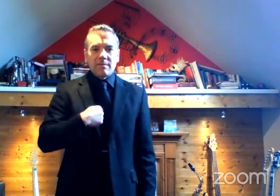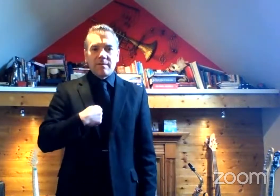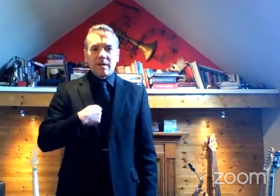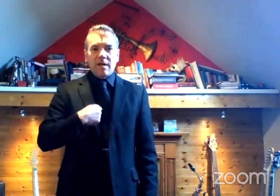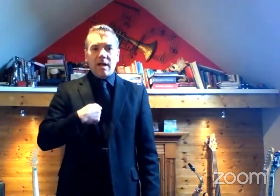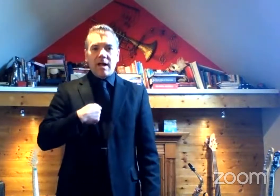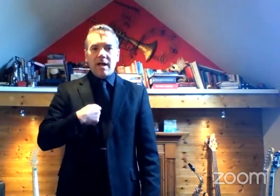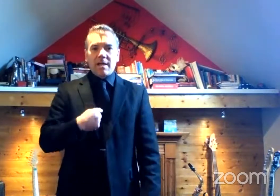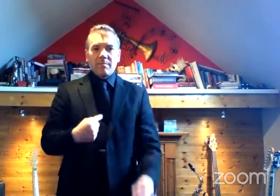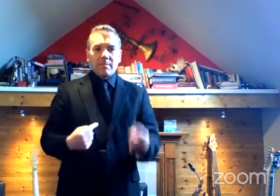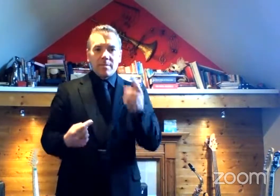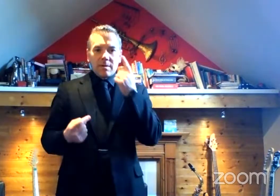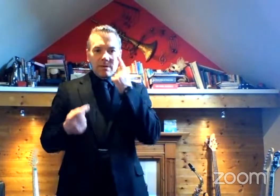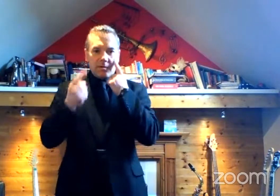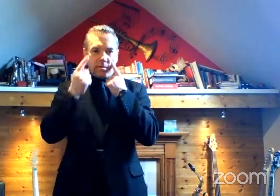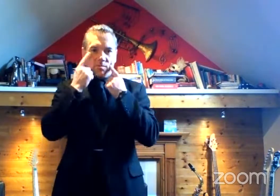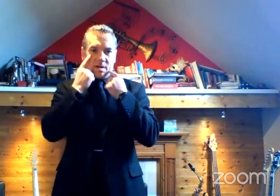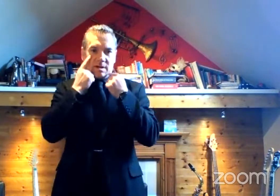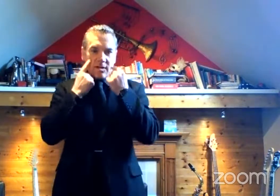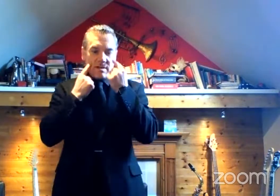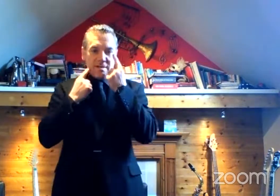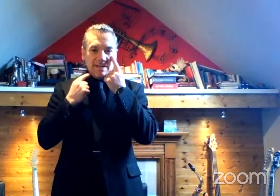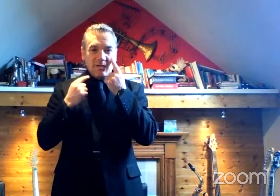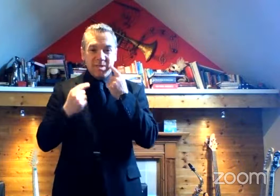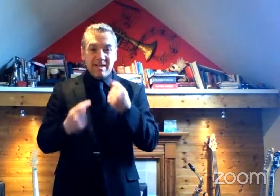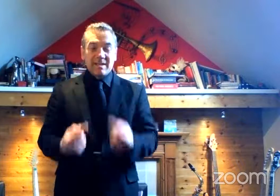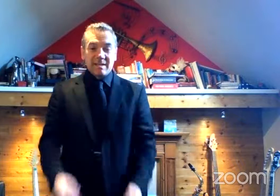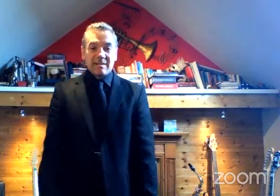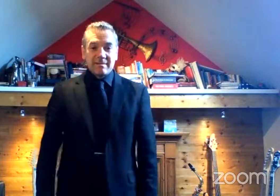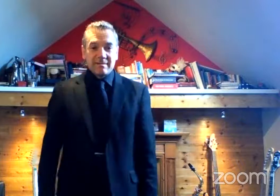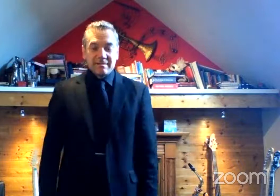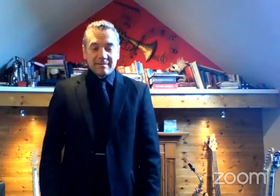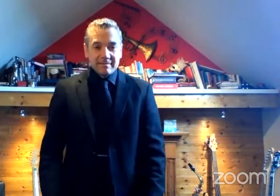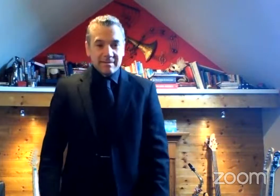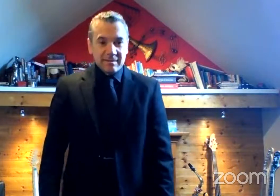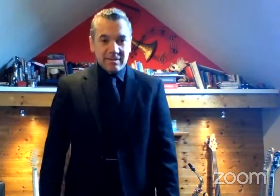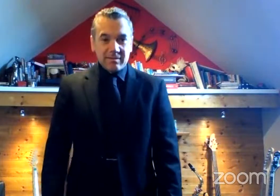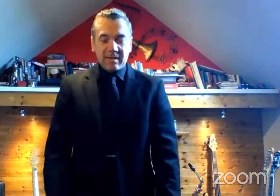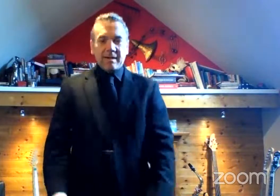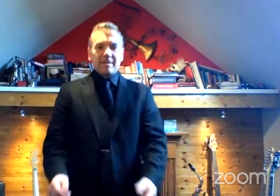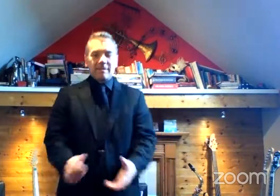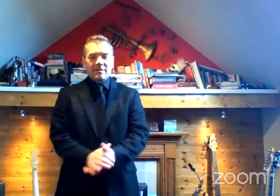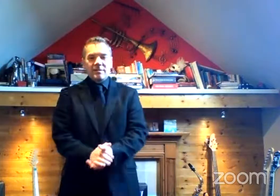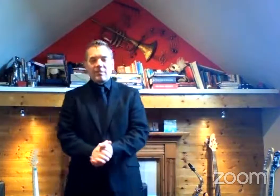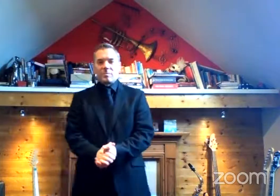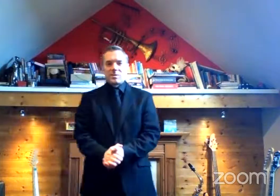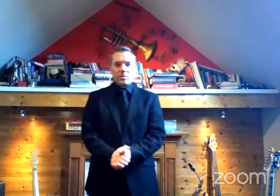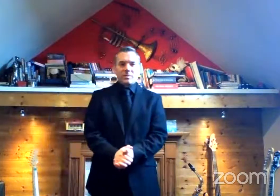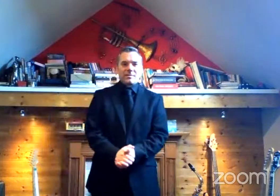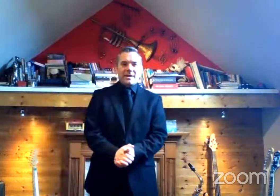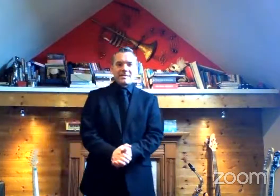yourself, I'm crying. That will be easy to, you don't have to be told that that